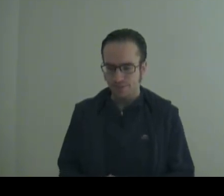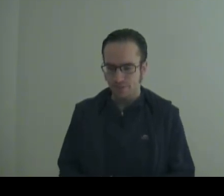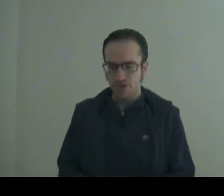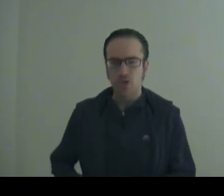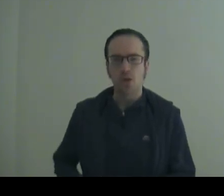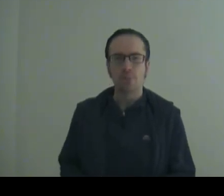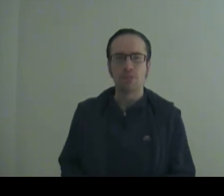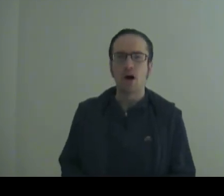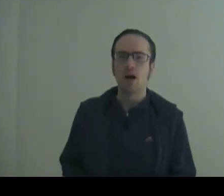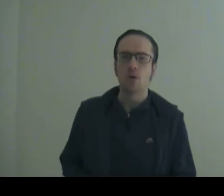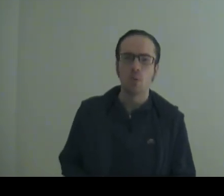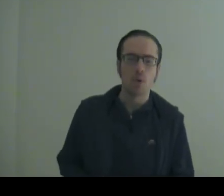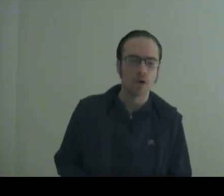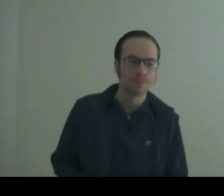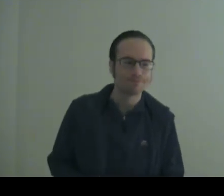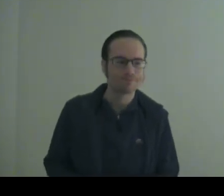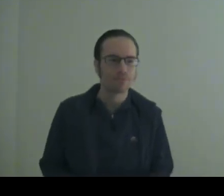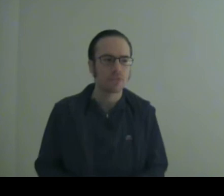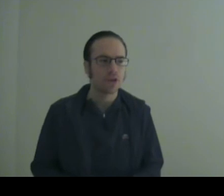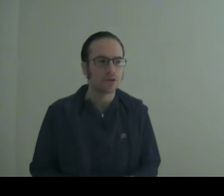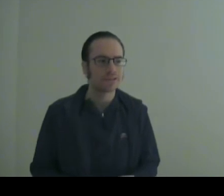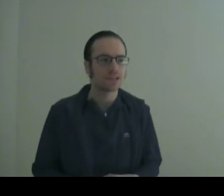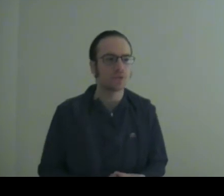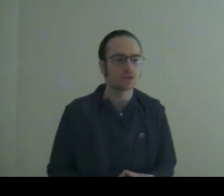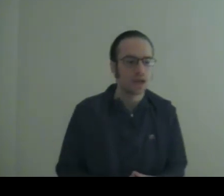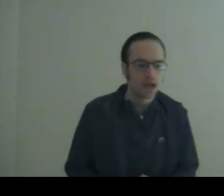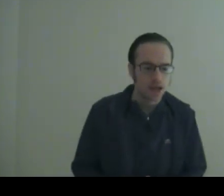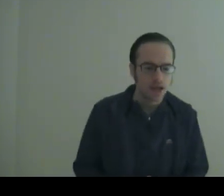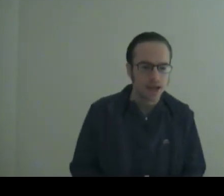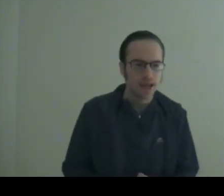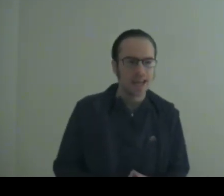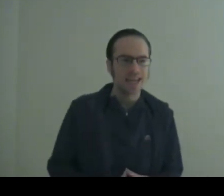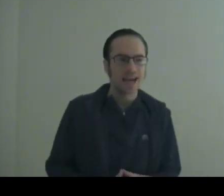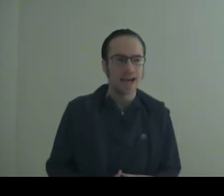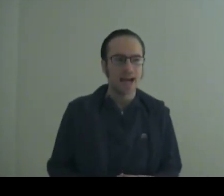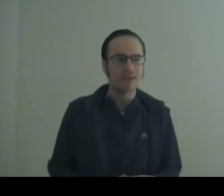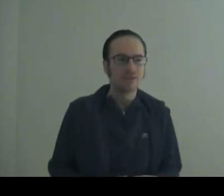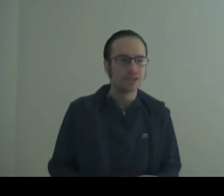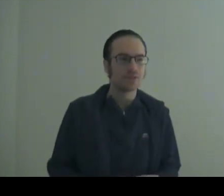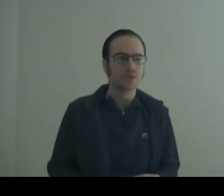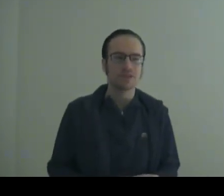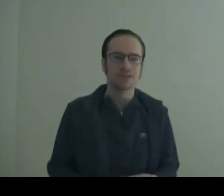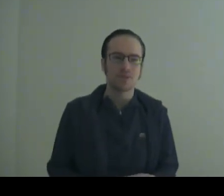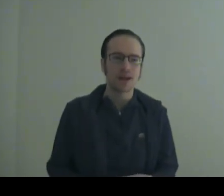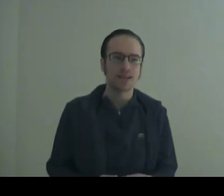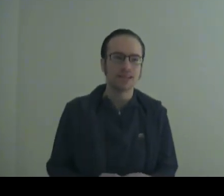the so-called block war sequence, I really wasn't quite